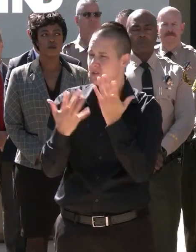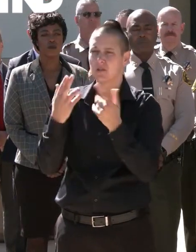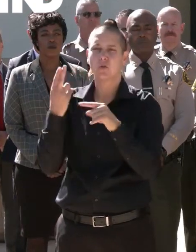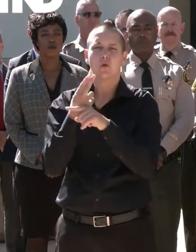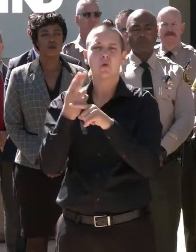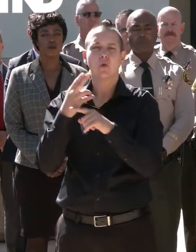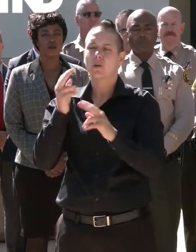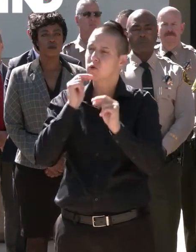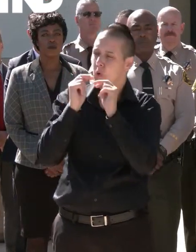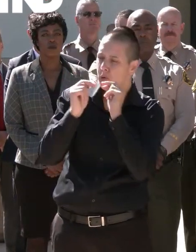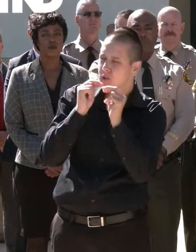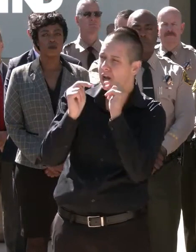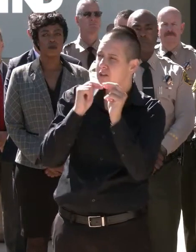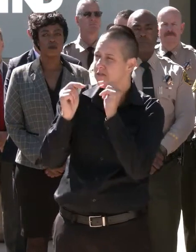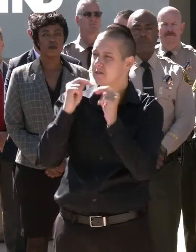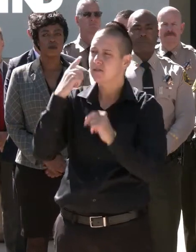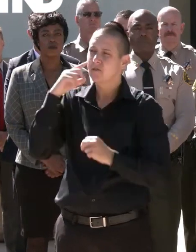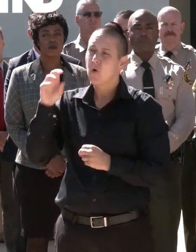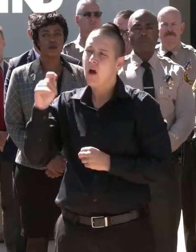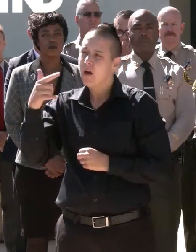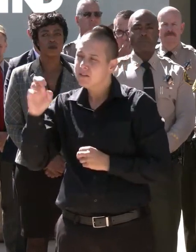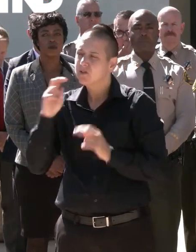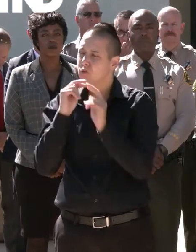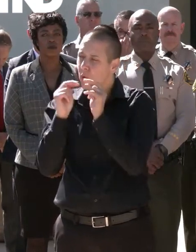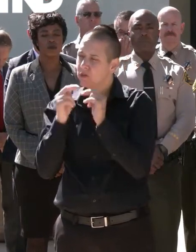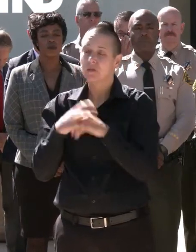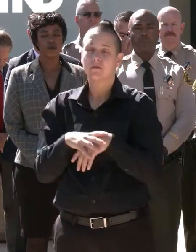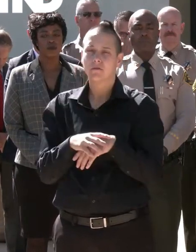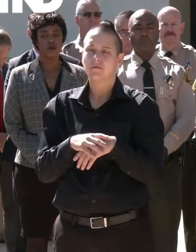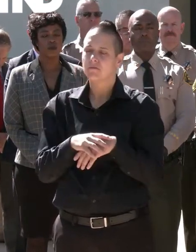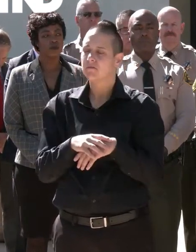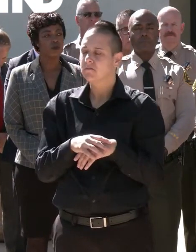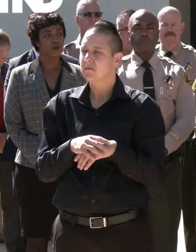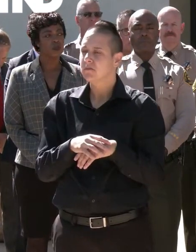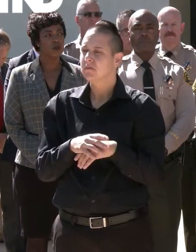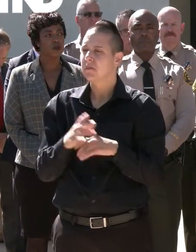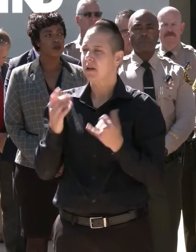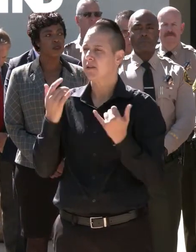using hostage negotiators. Eventually,